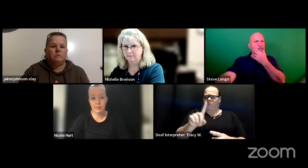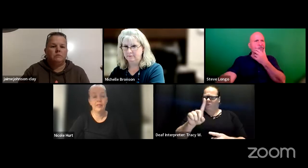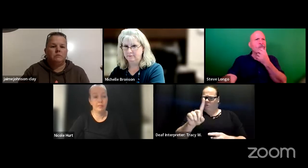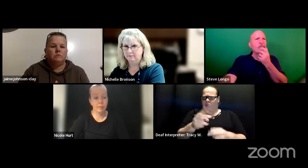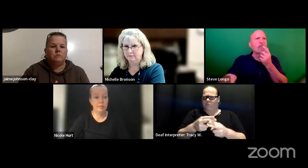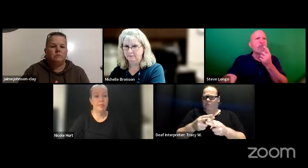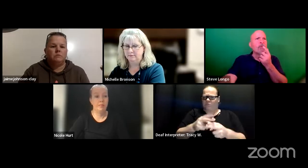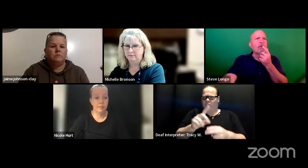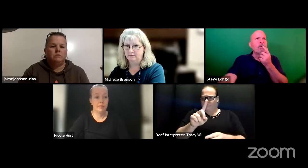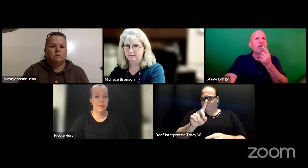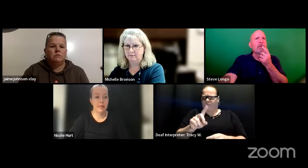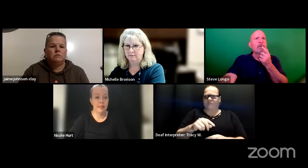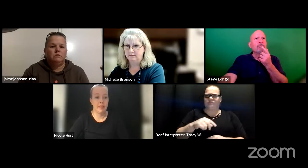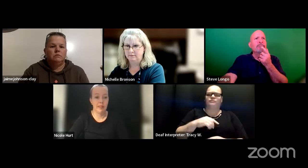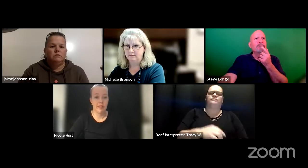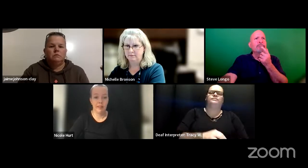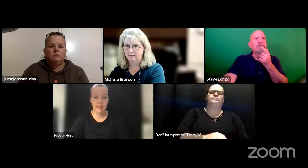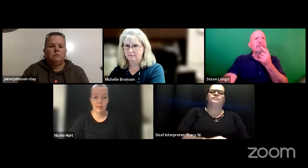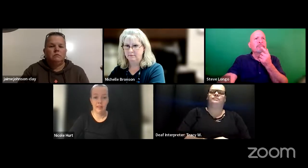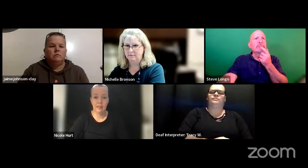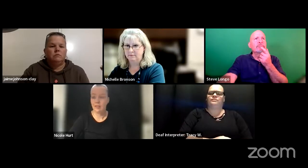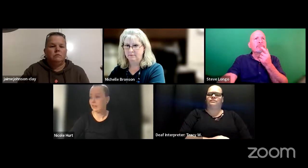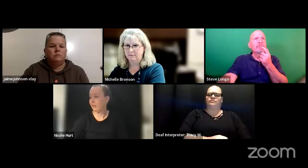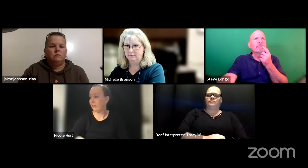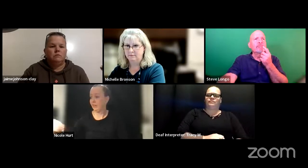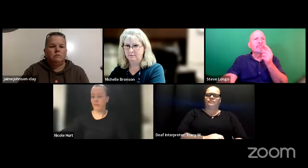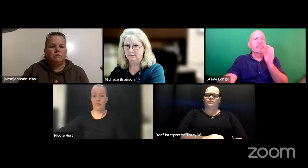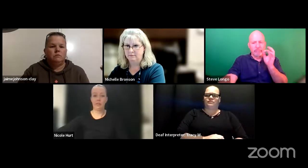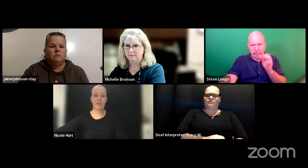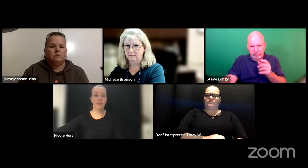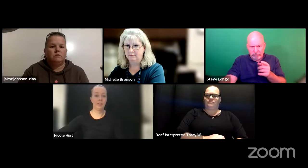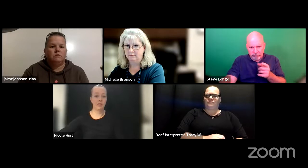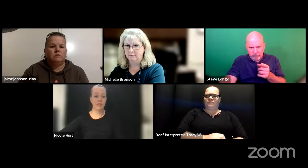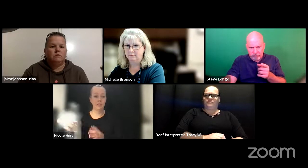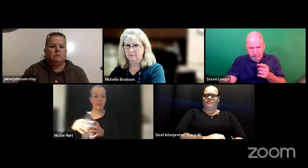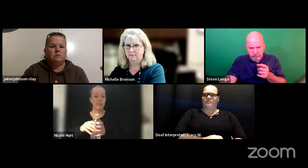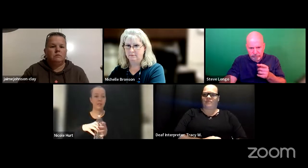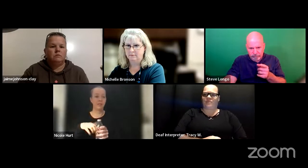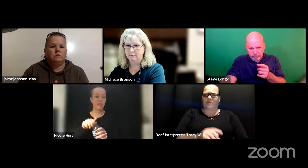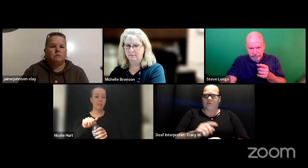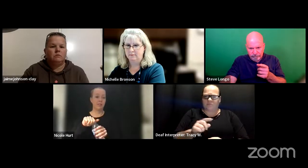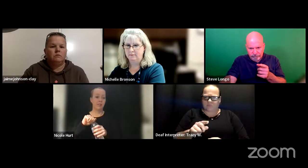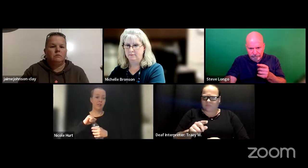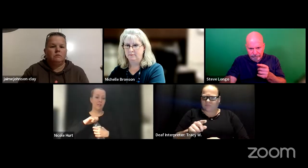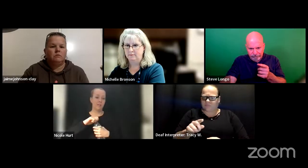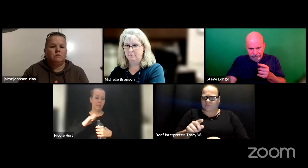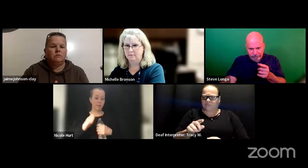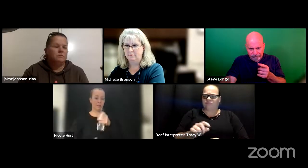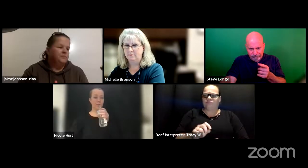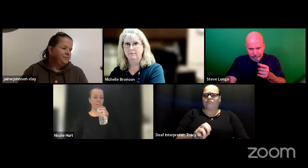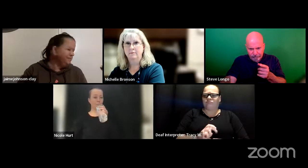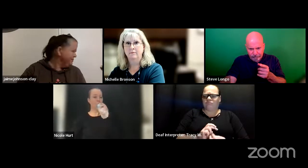our financial report, and then I will share and sign our treasurer's report.